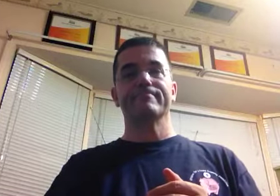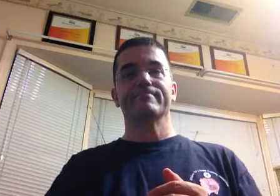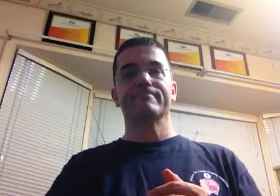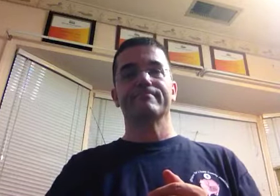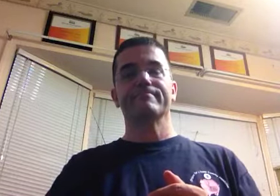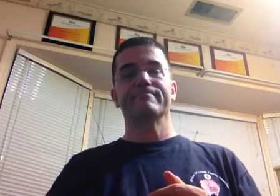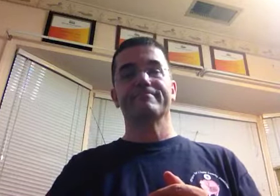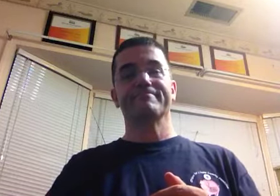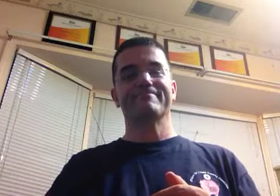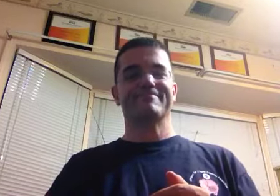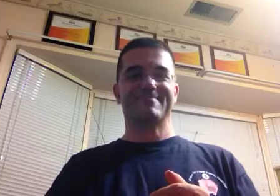it's pretty.